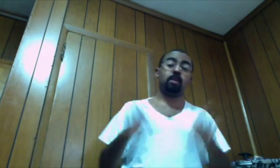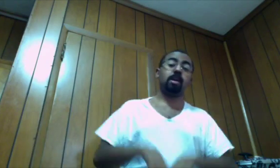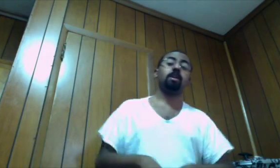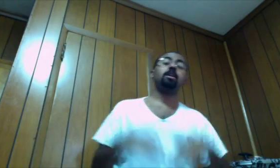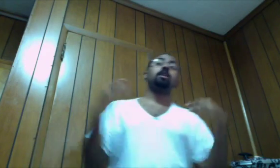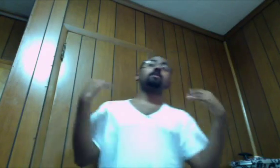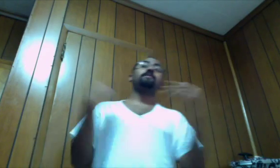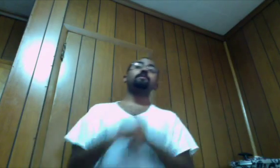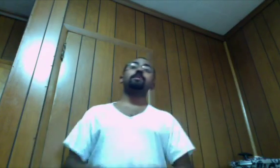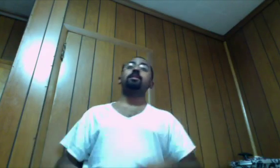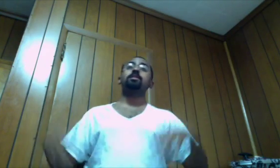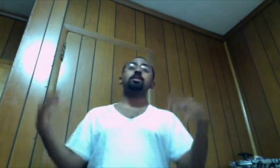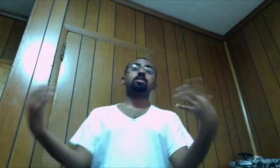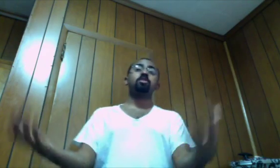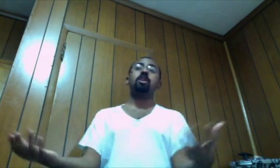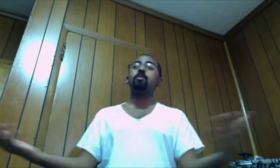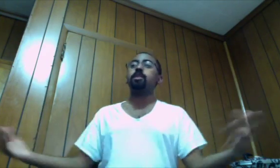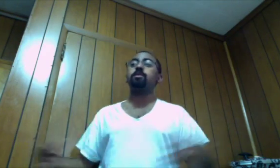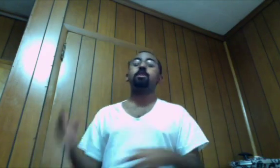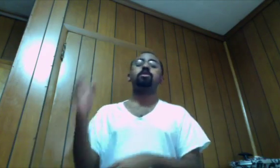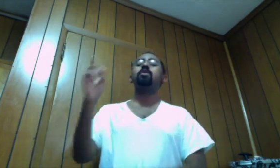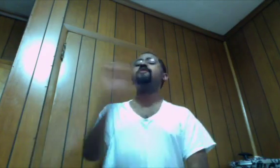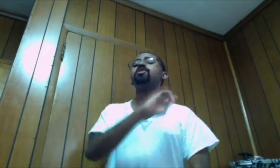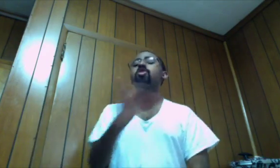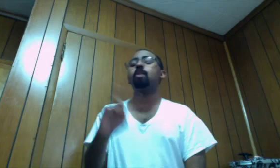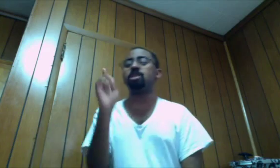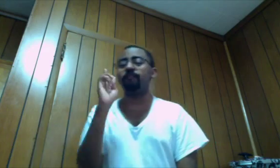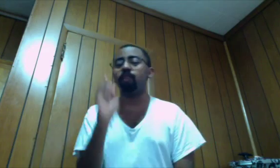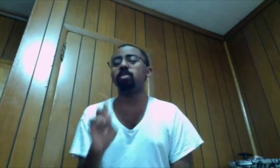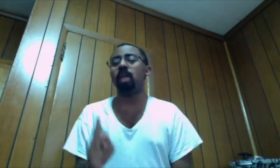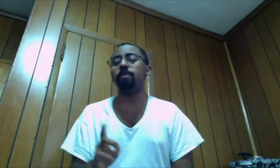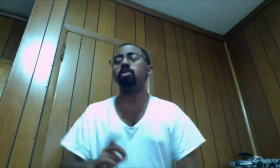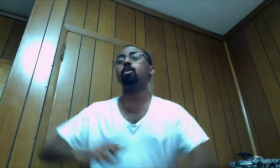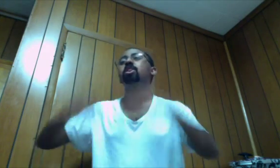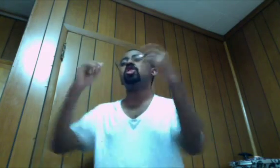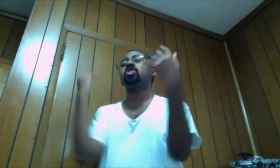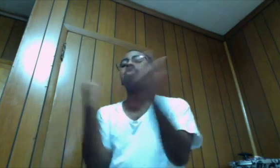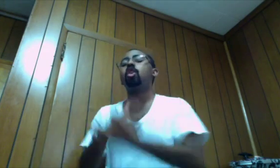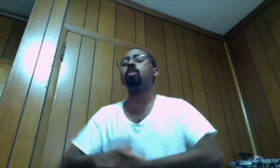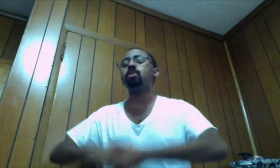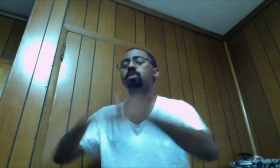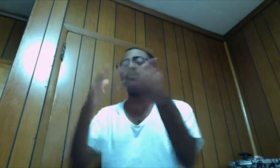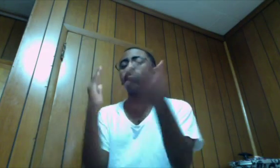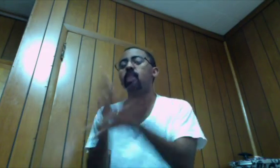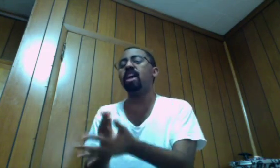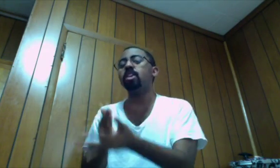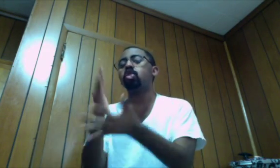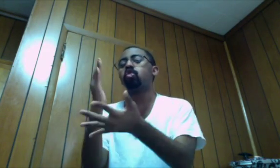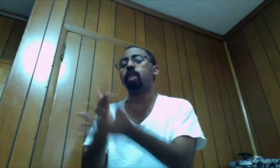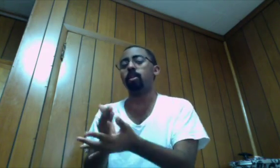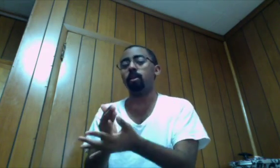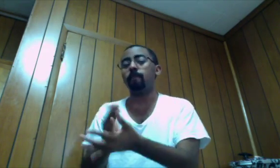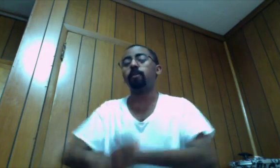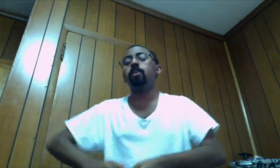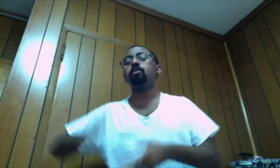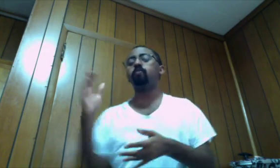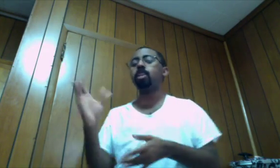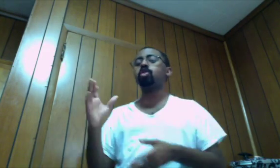RWBY, RWBY, don't even start with the first episode. Start with the red trailer.